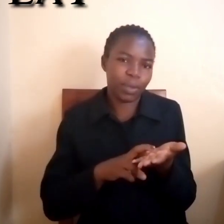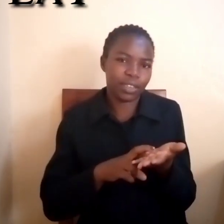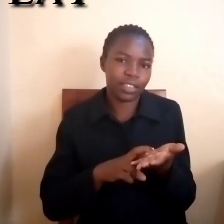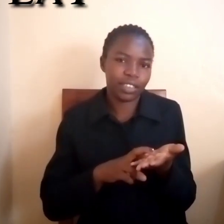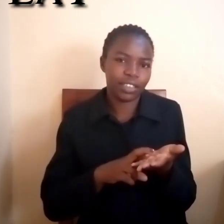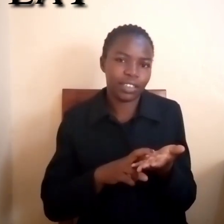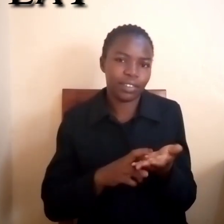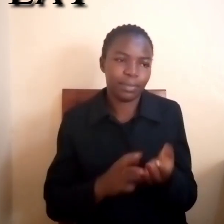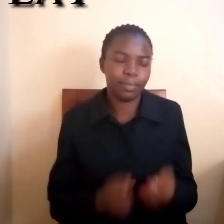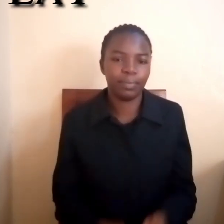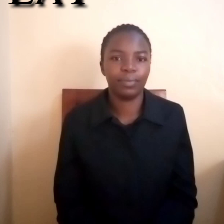repeat,